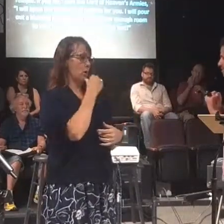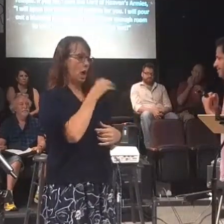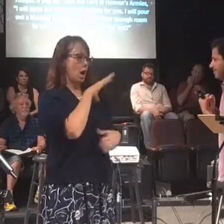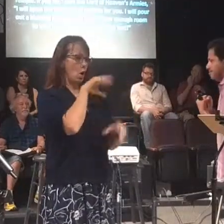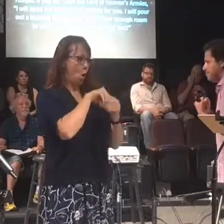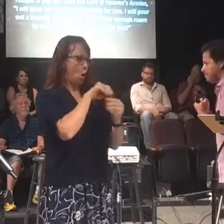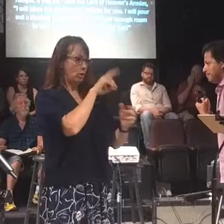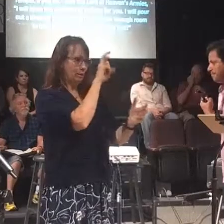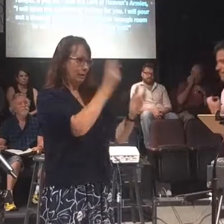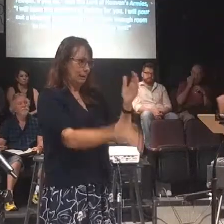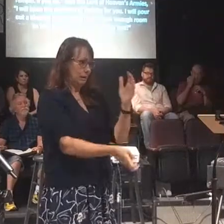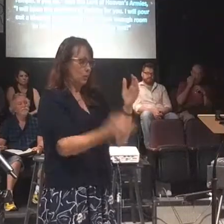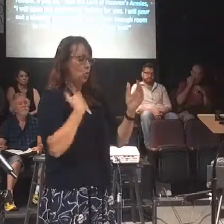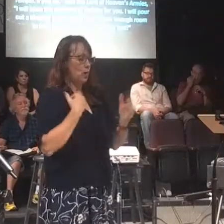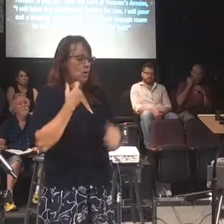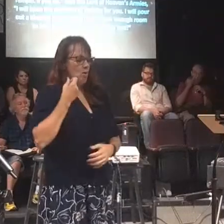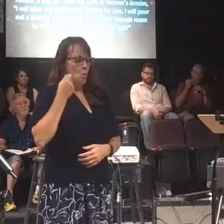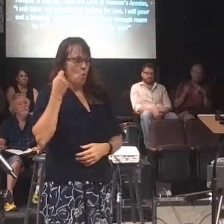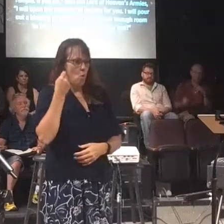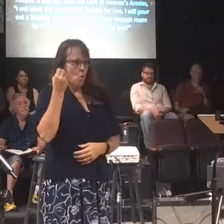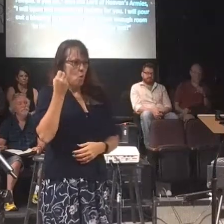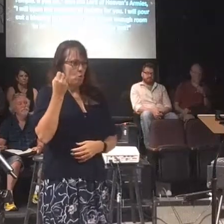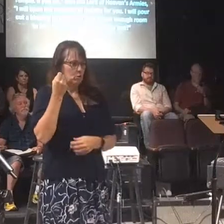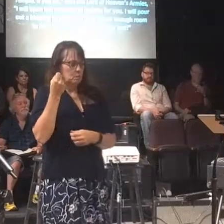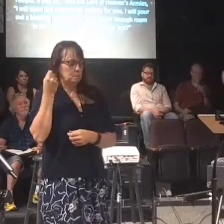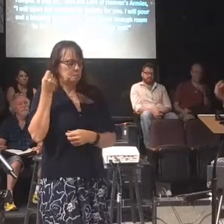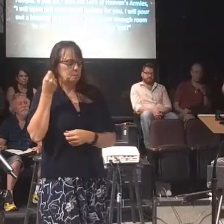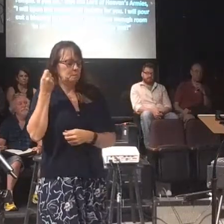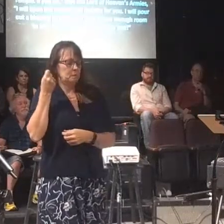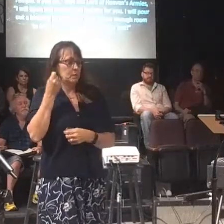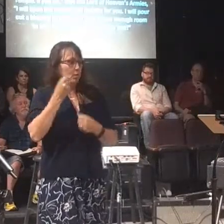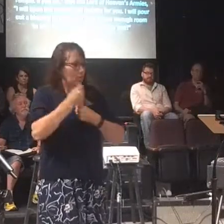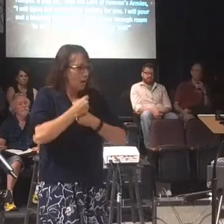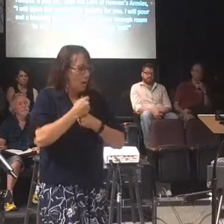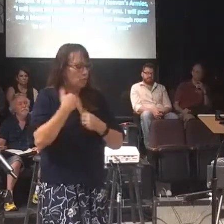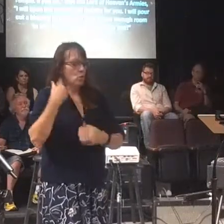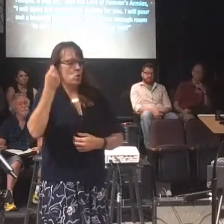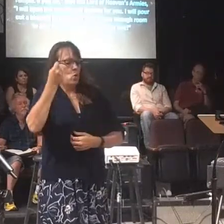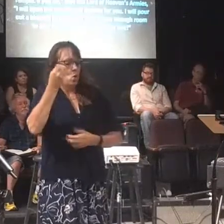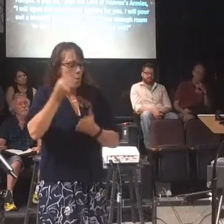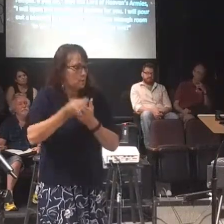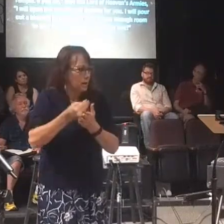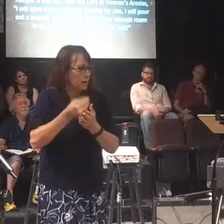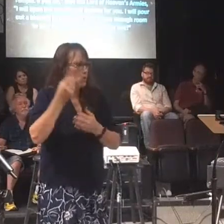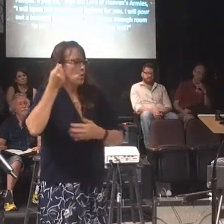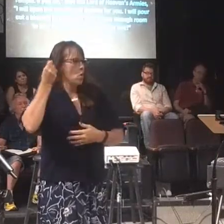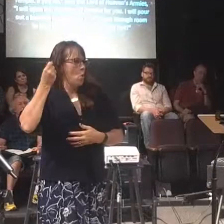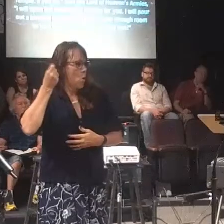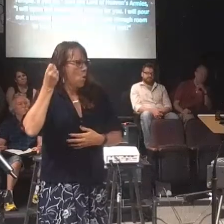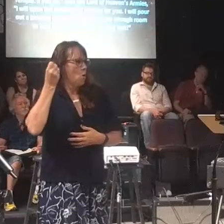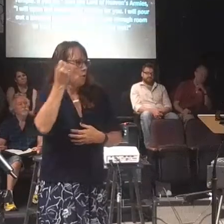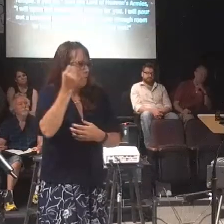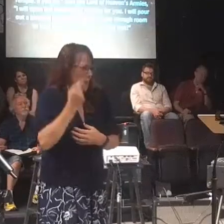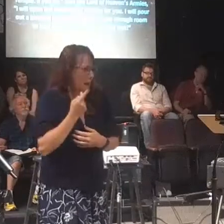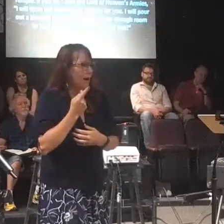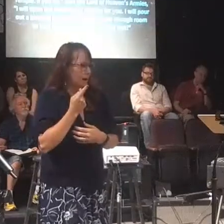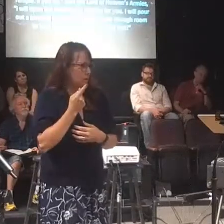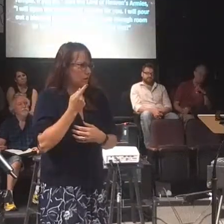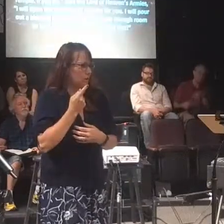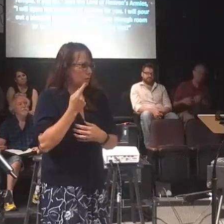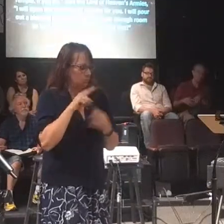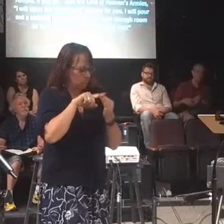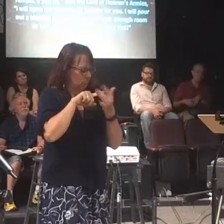back. So, and the reason why God addressed marriage and animal